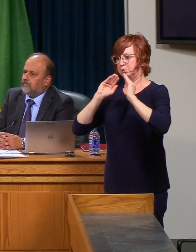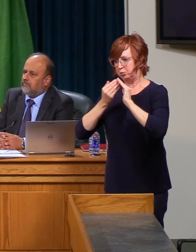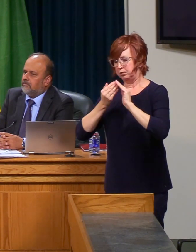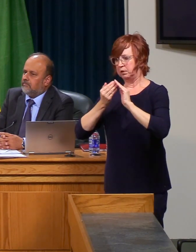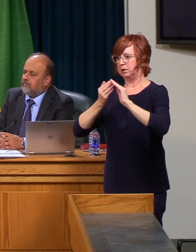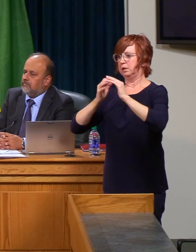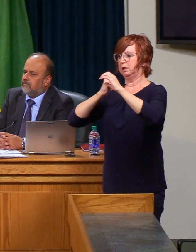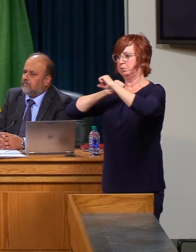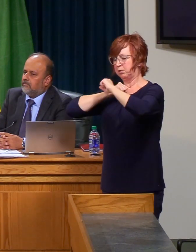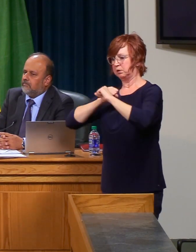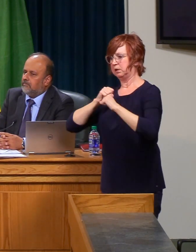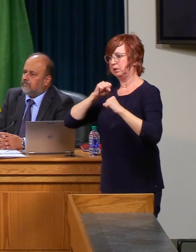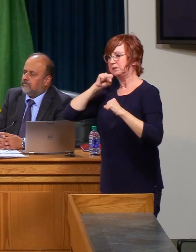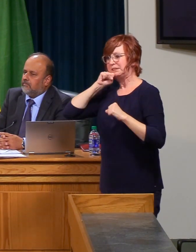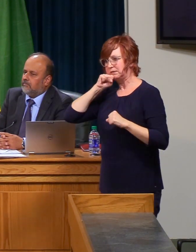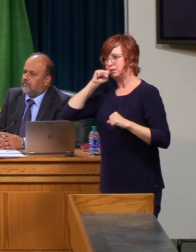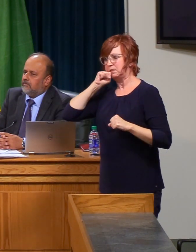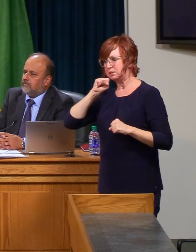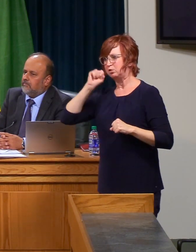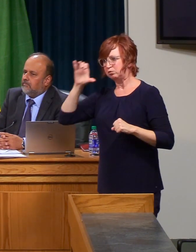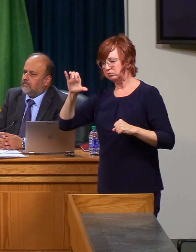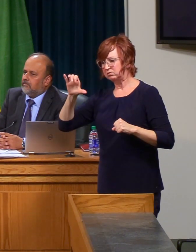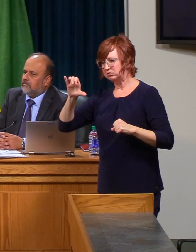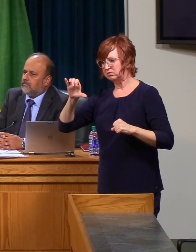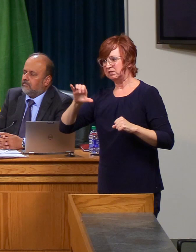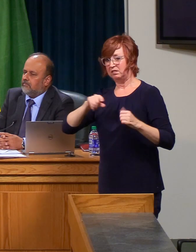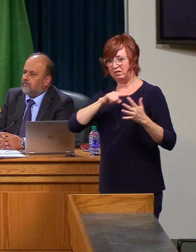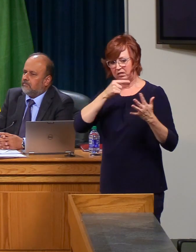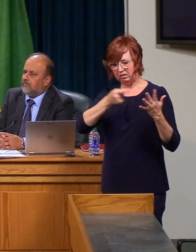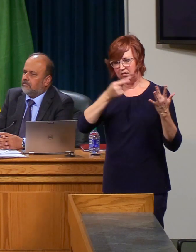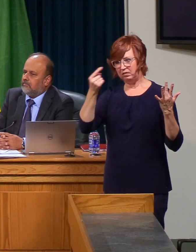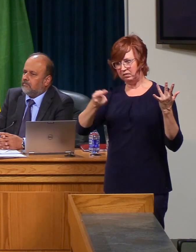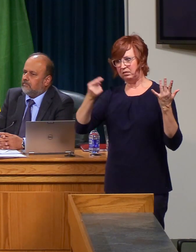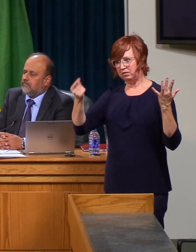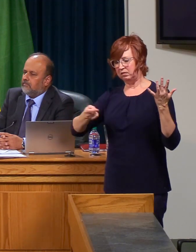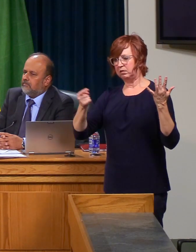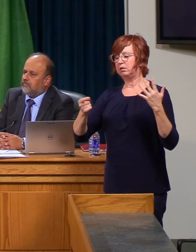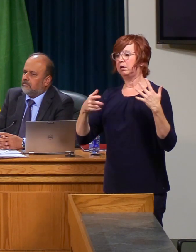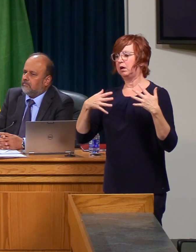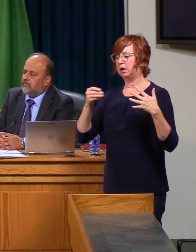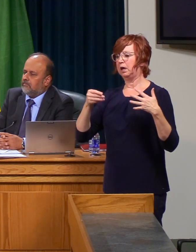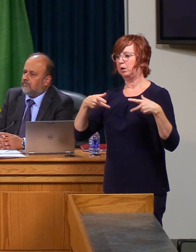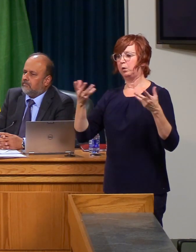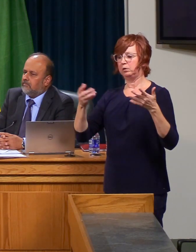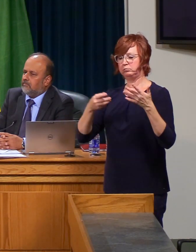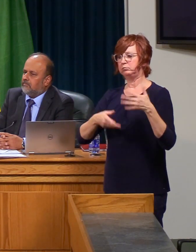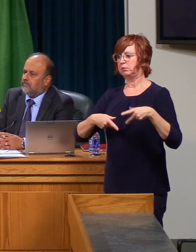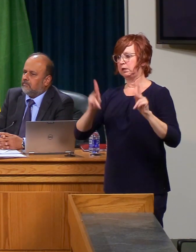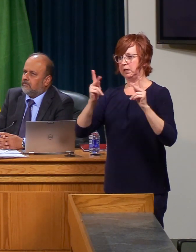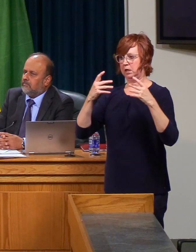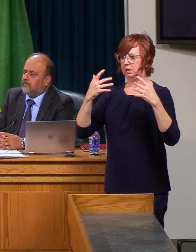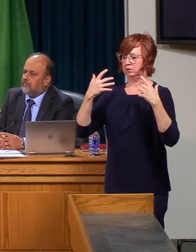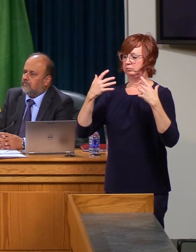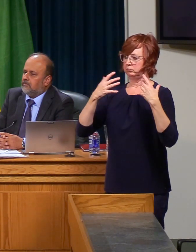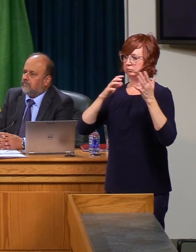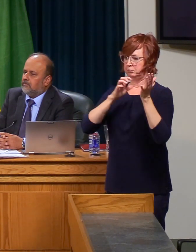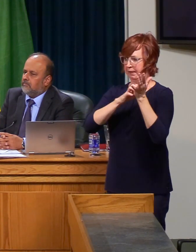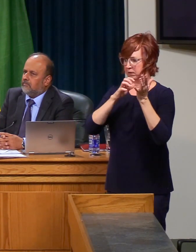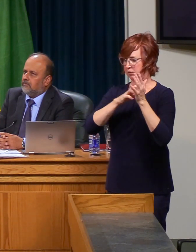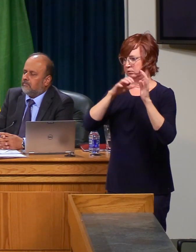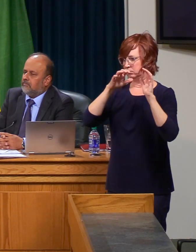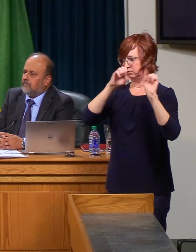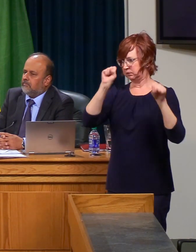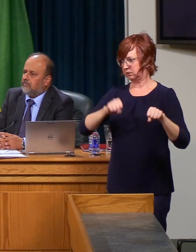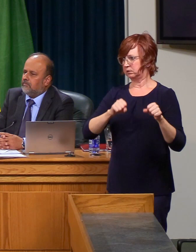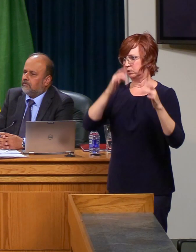are actually going to allow our health system the opportunity to deal with the COVID-19